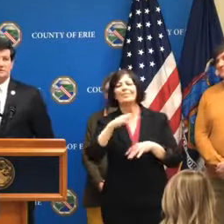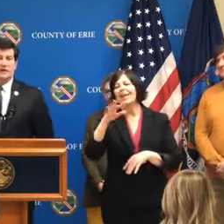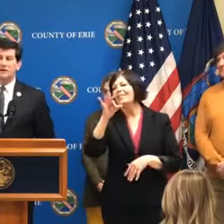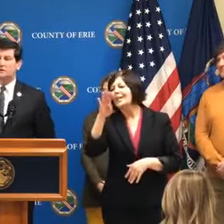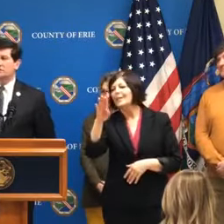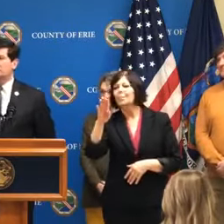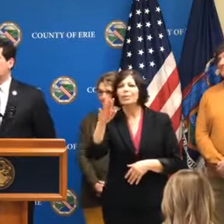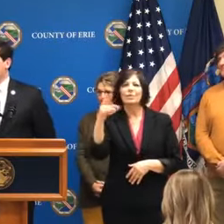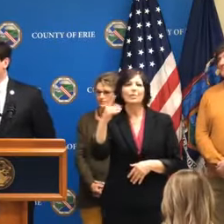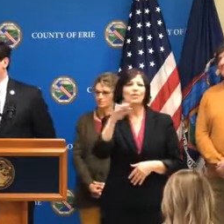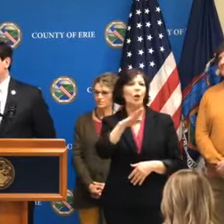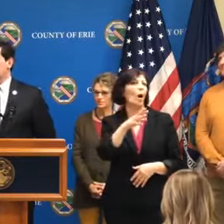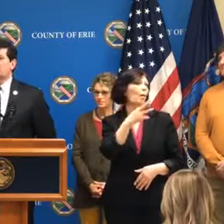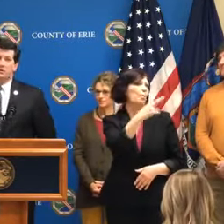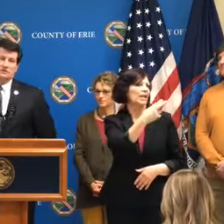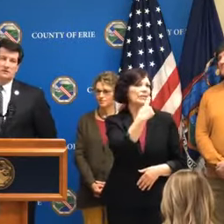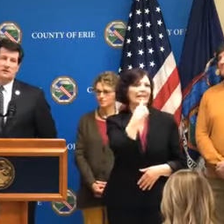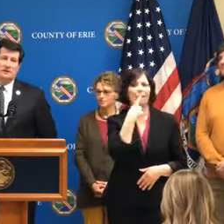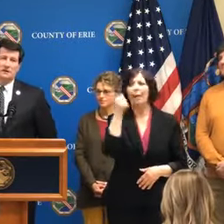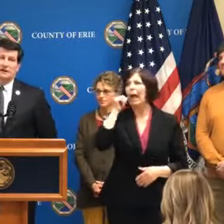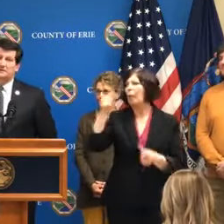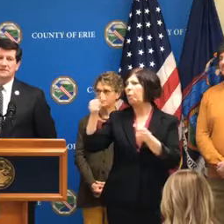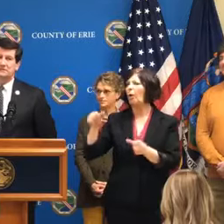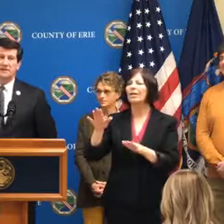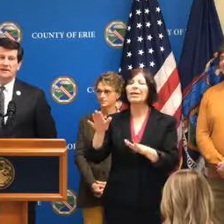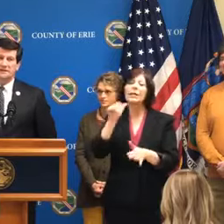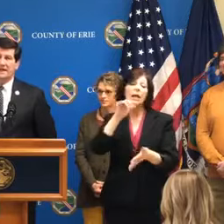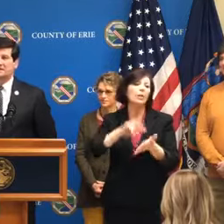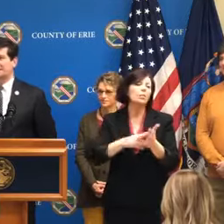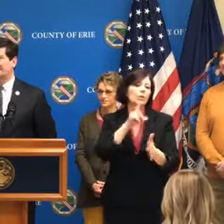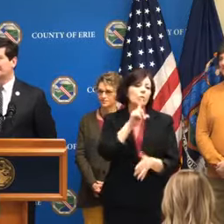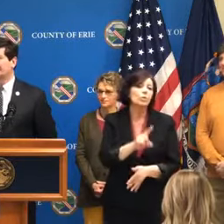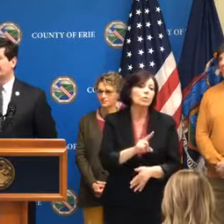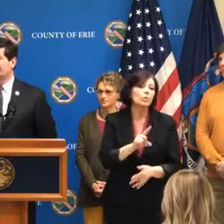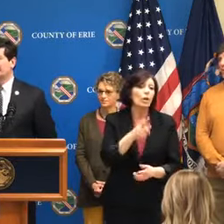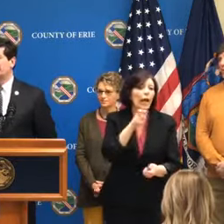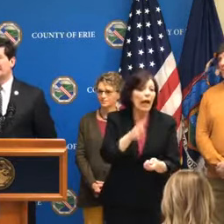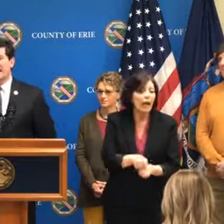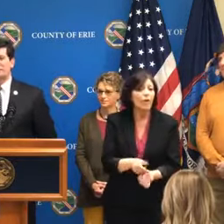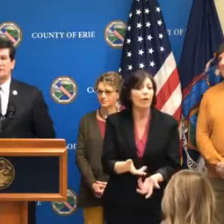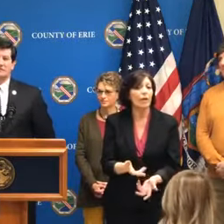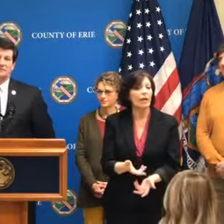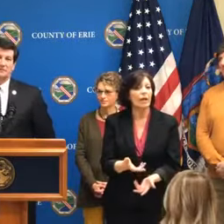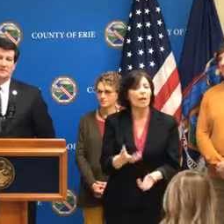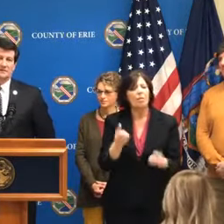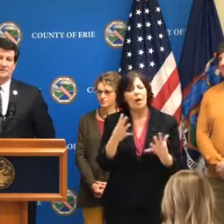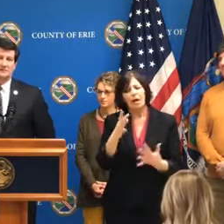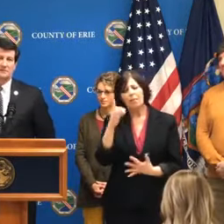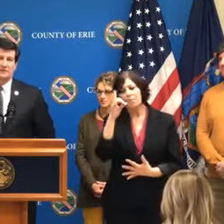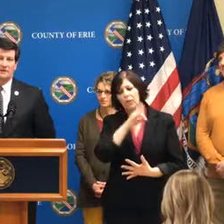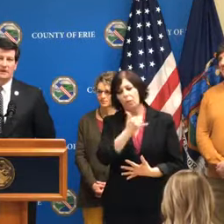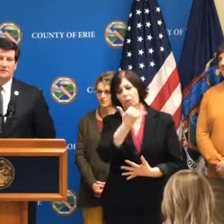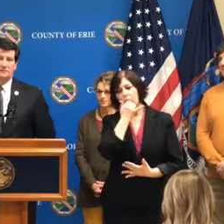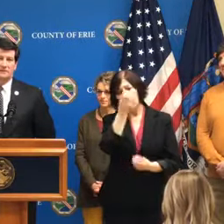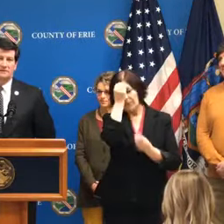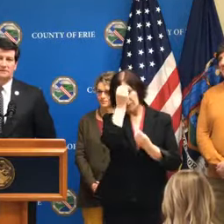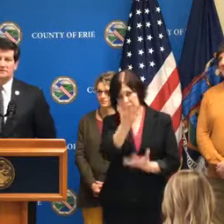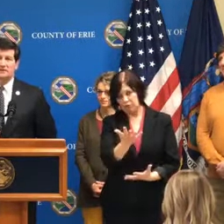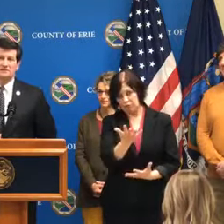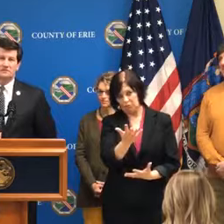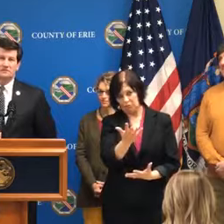best friend or your favorite aunt posted, that doesn't mean it's accurate. We had a lot of false information that's been spread in the last